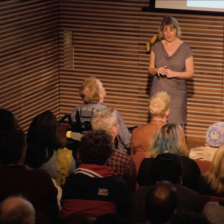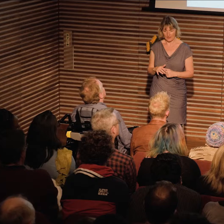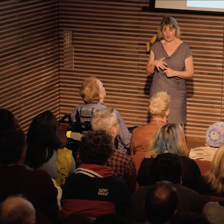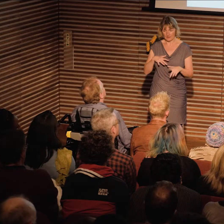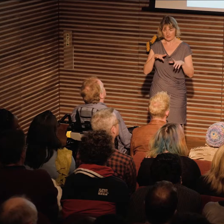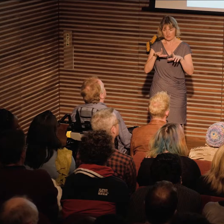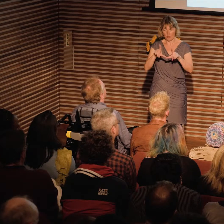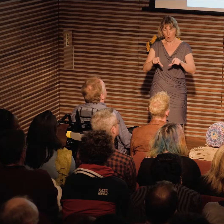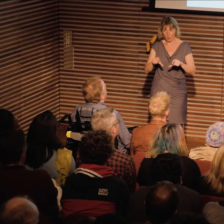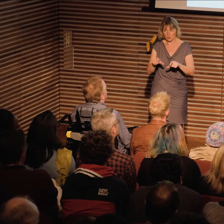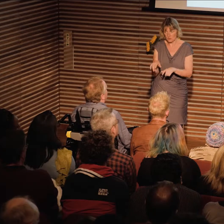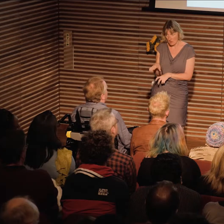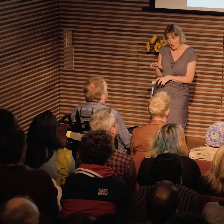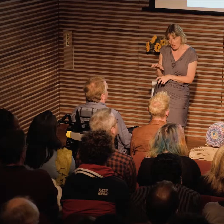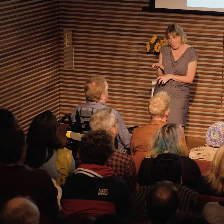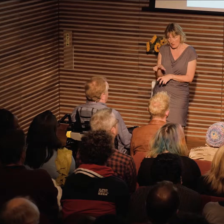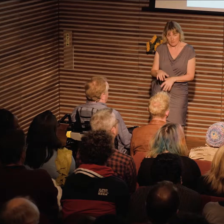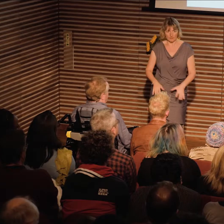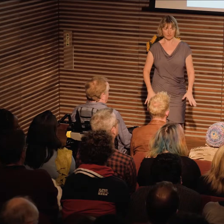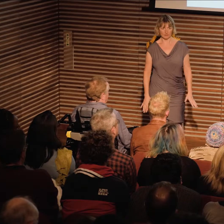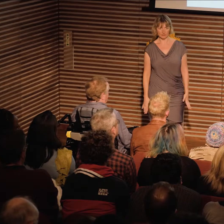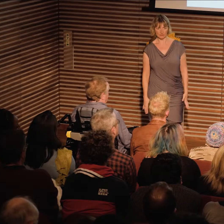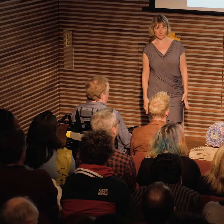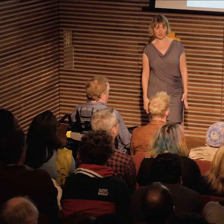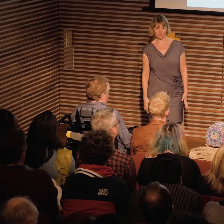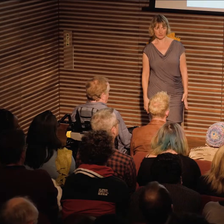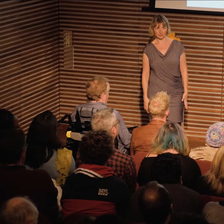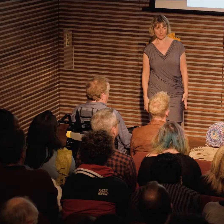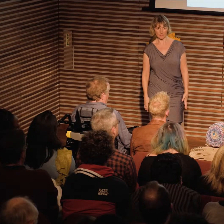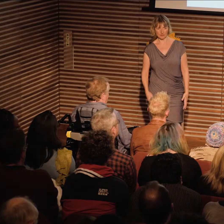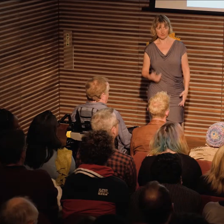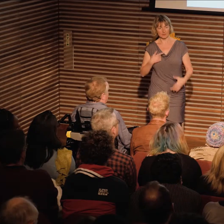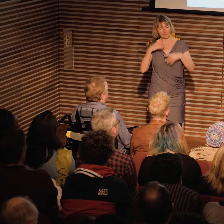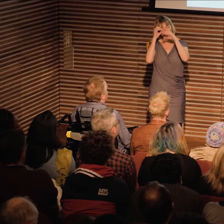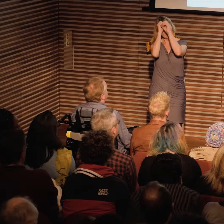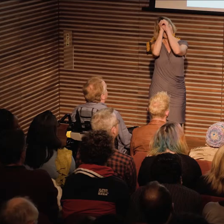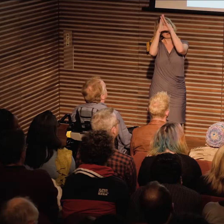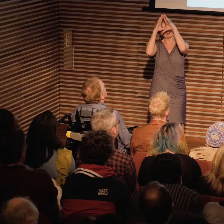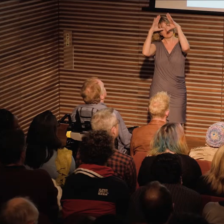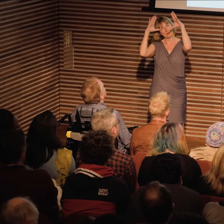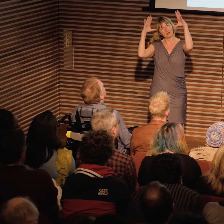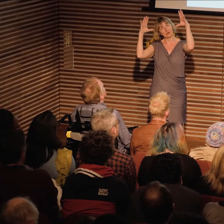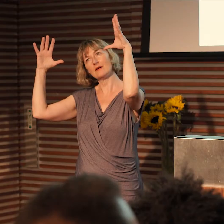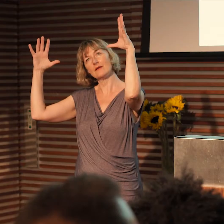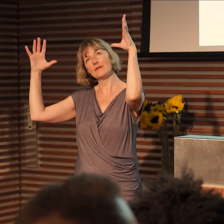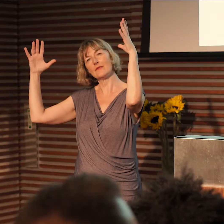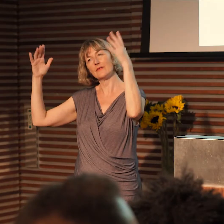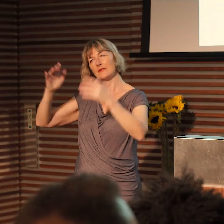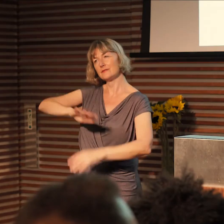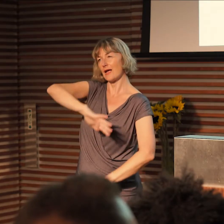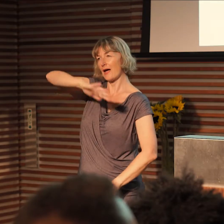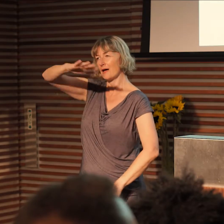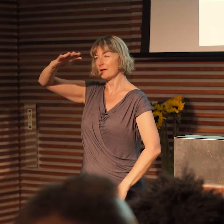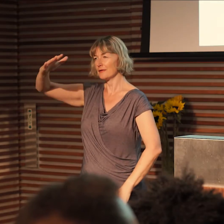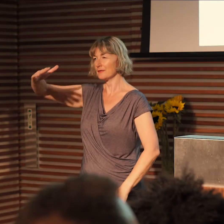space hangs between us. A dream comes to me, downland.